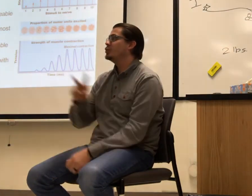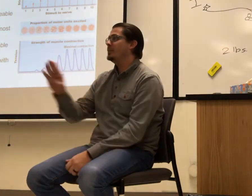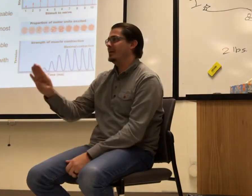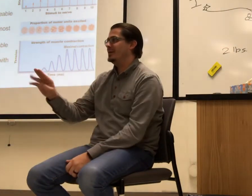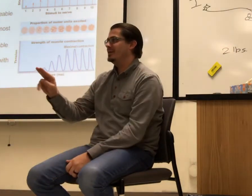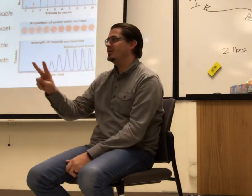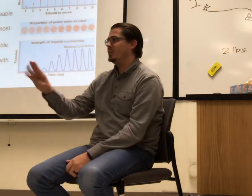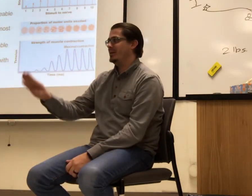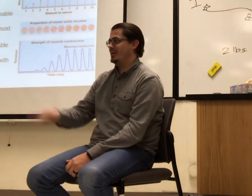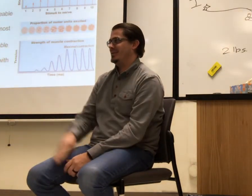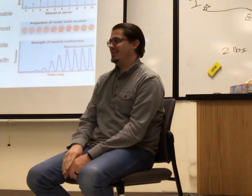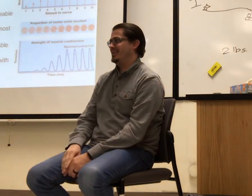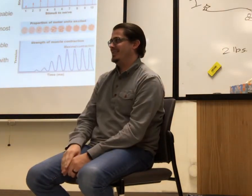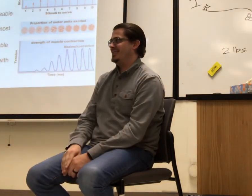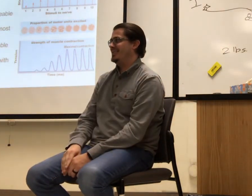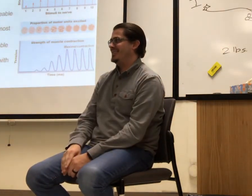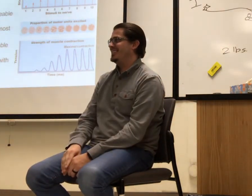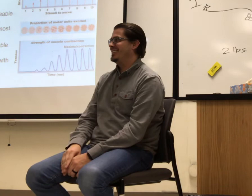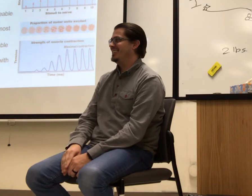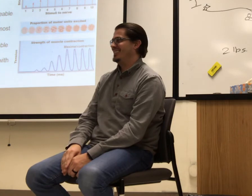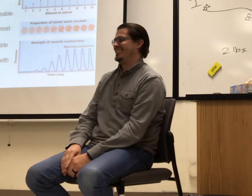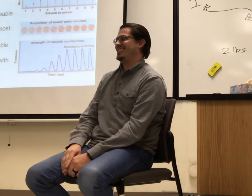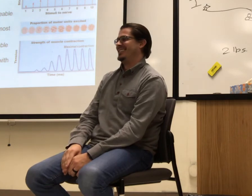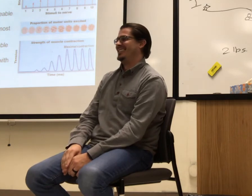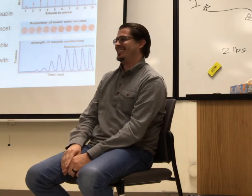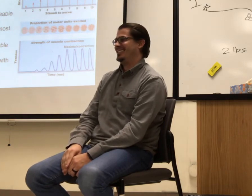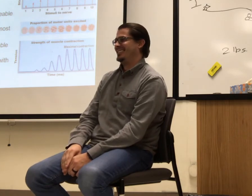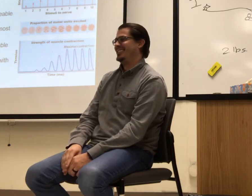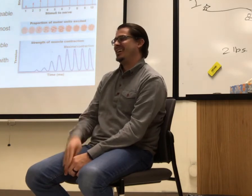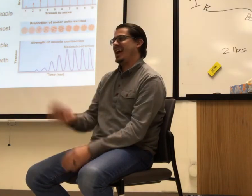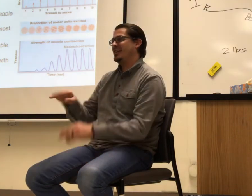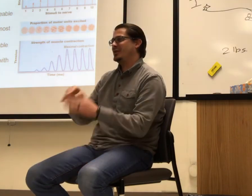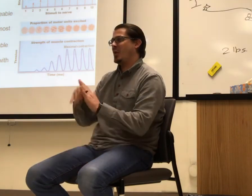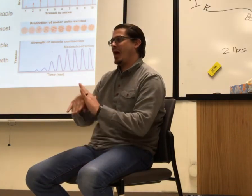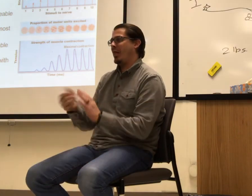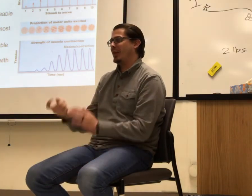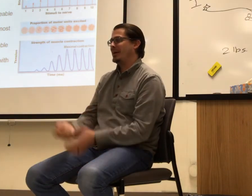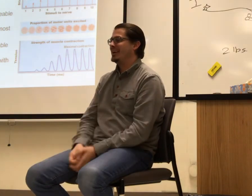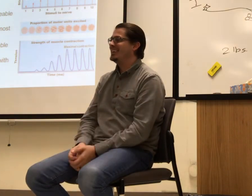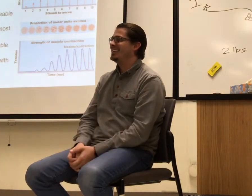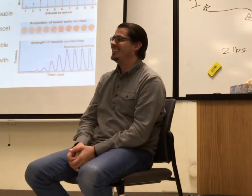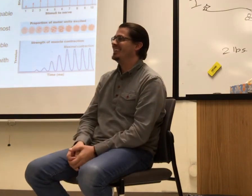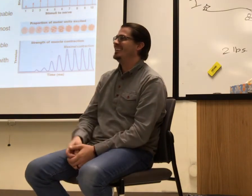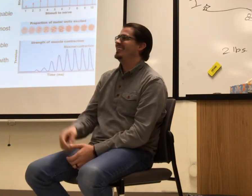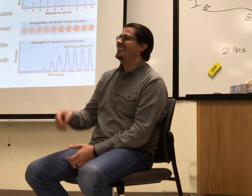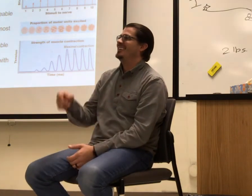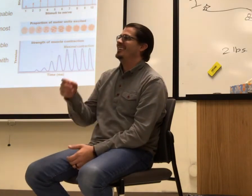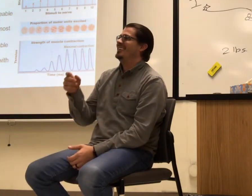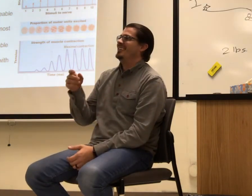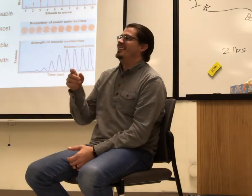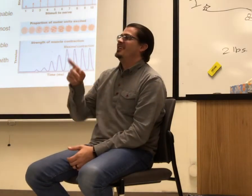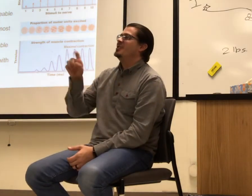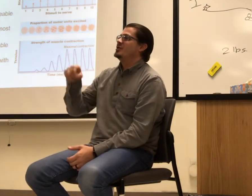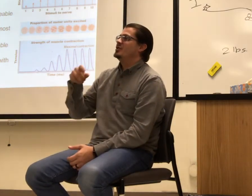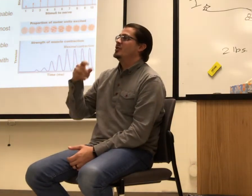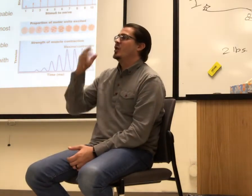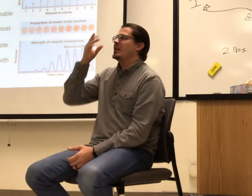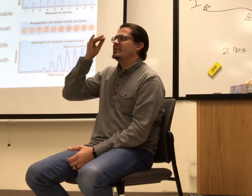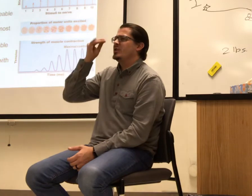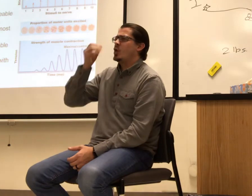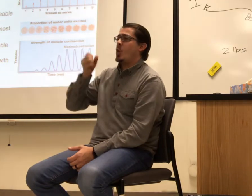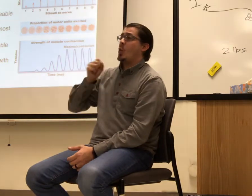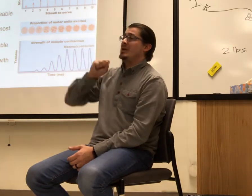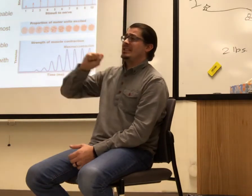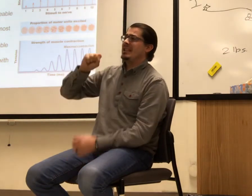Maybe you haven't lifted a weight in decades and you don't even have two beads and get someone else to lift it, right? We all should consider